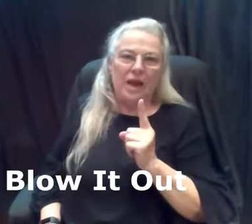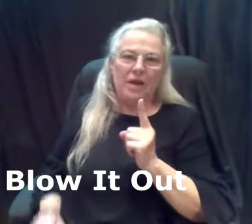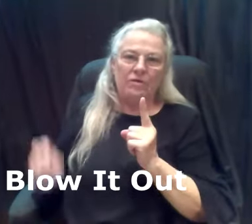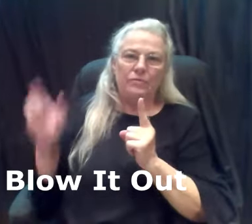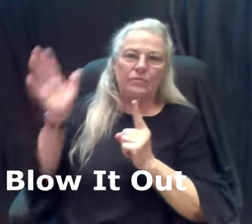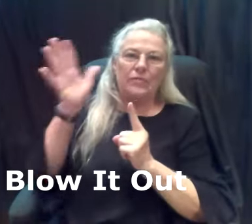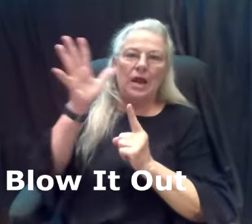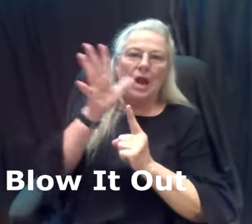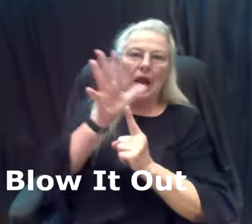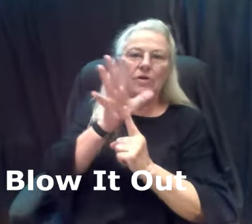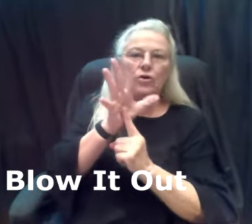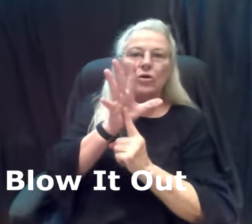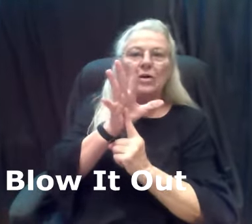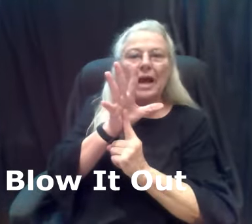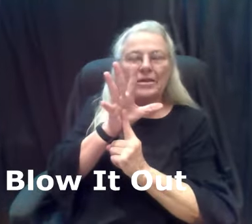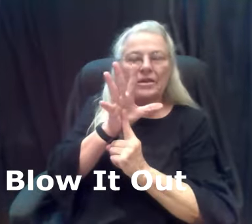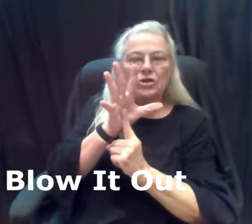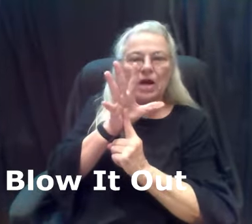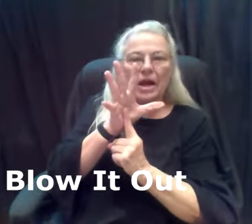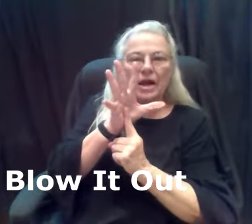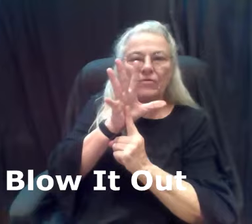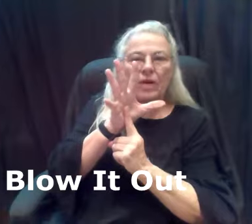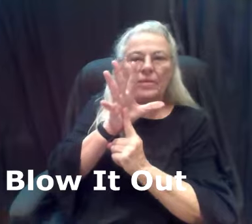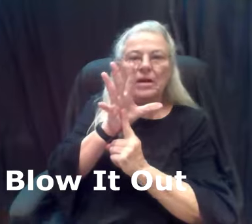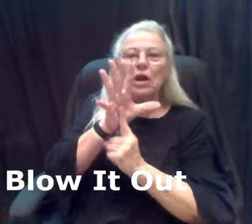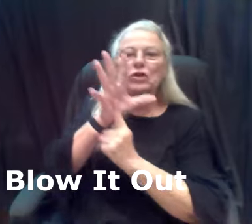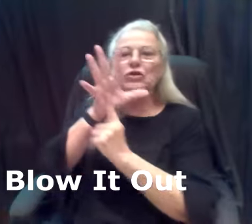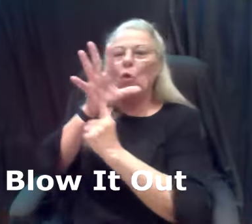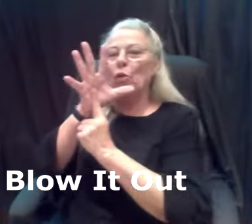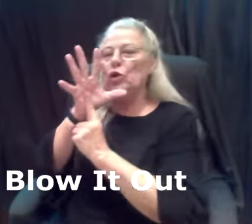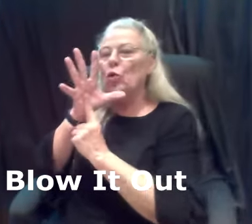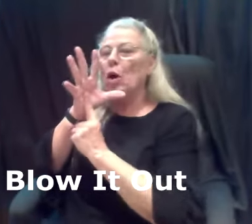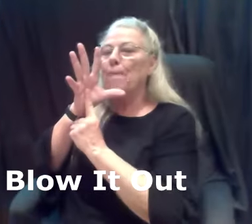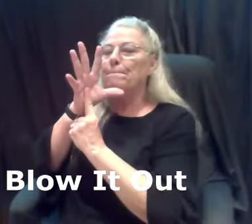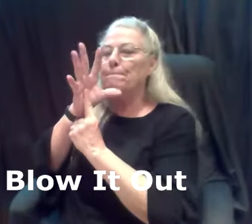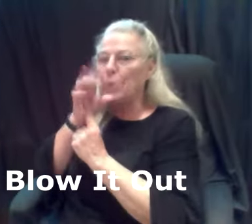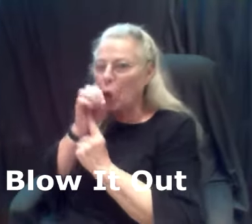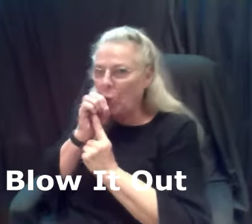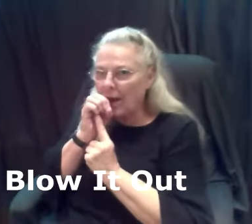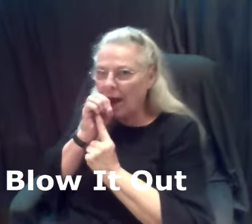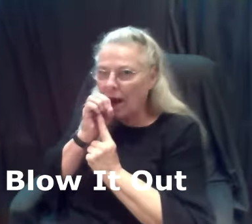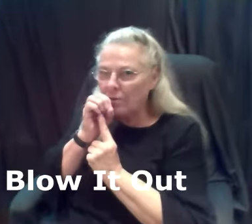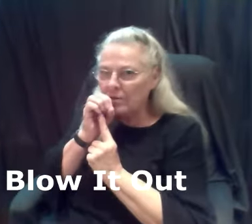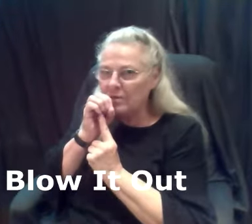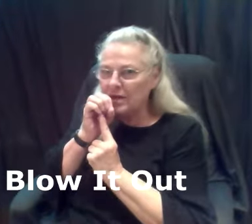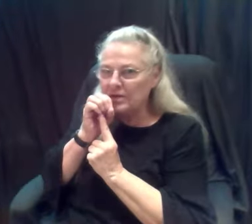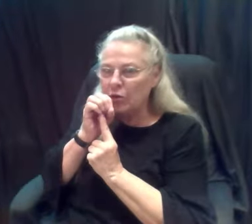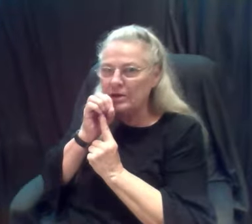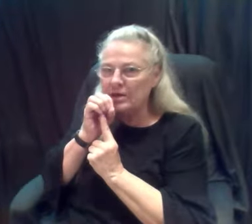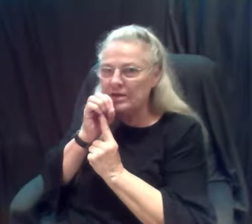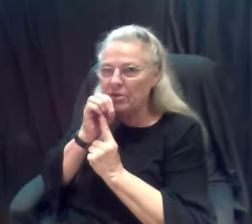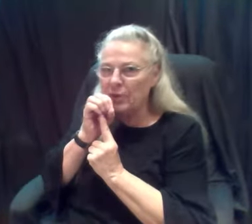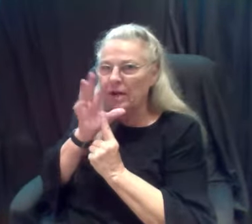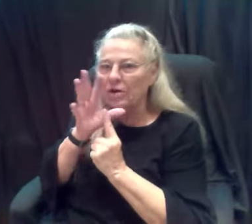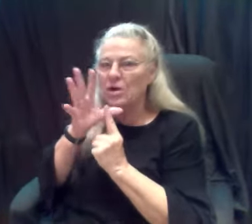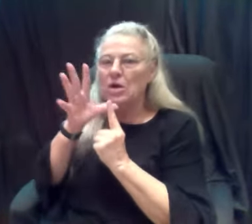candle and your light that's shining from it. So when you blow it out, it's going to disappear.